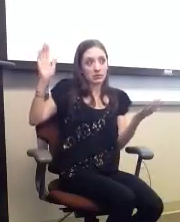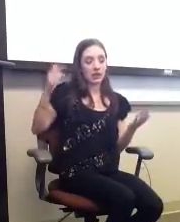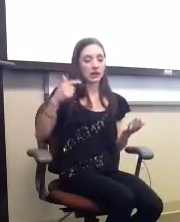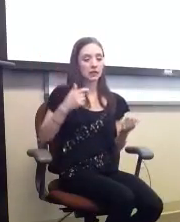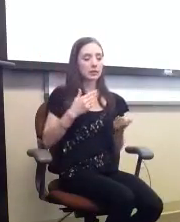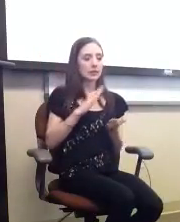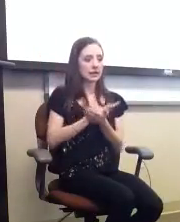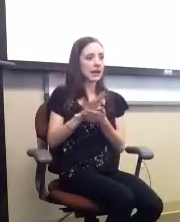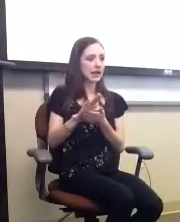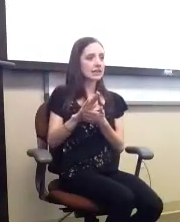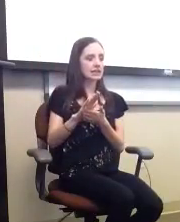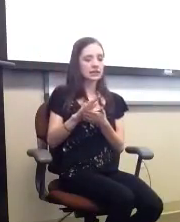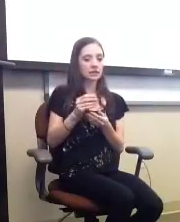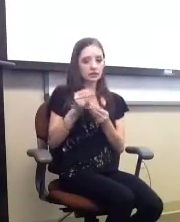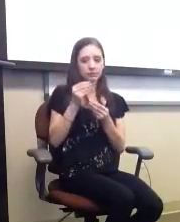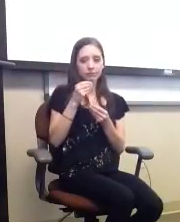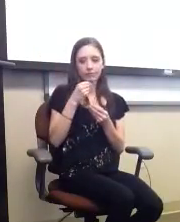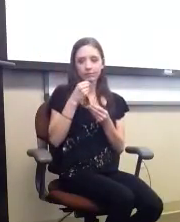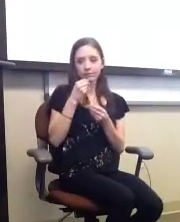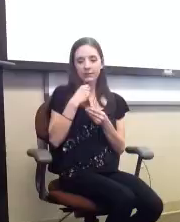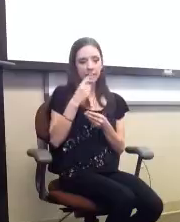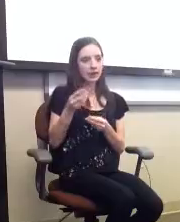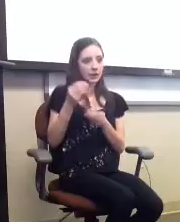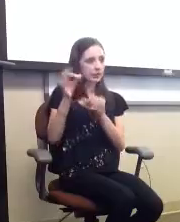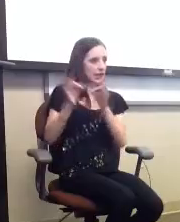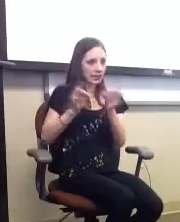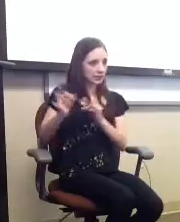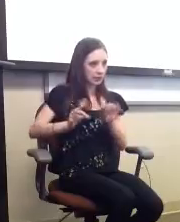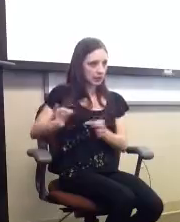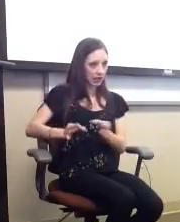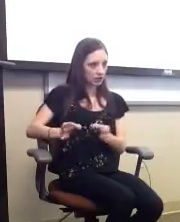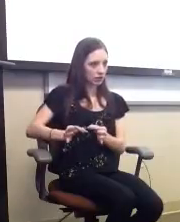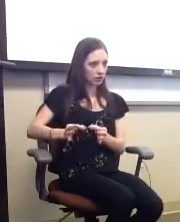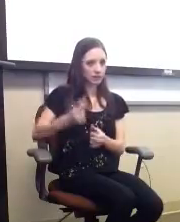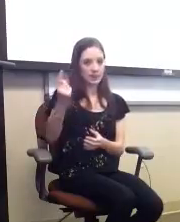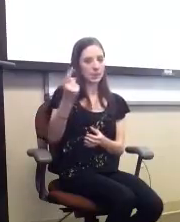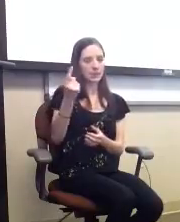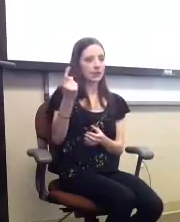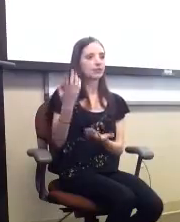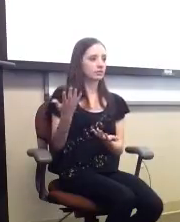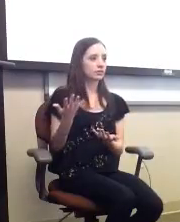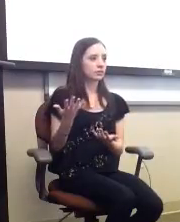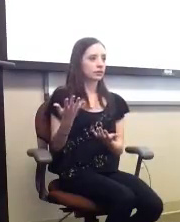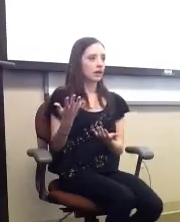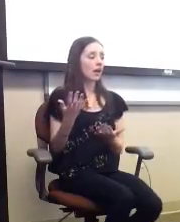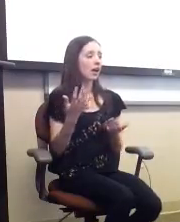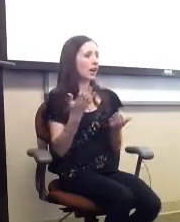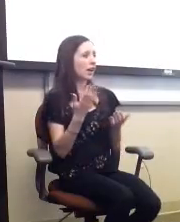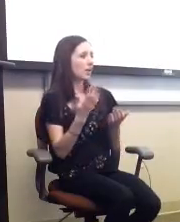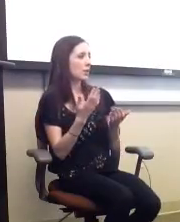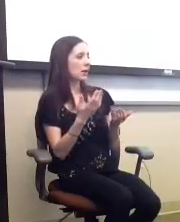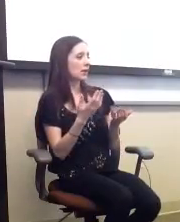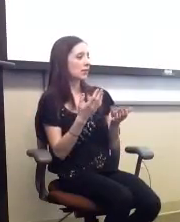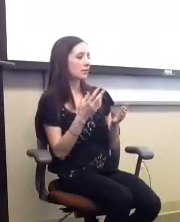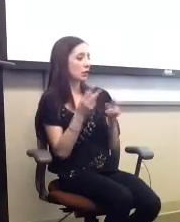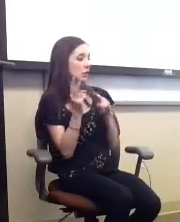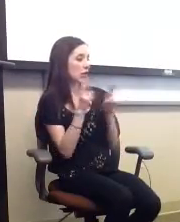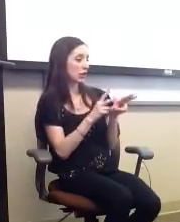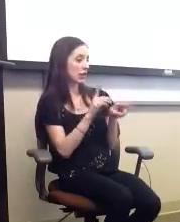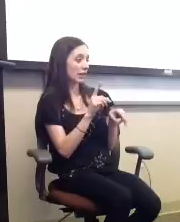why do I do this, or what do you want here? And I'm like, I really have no clue. Short of going in and looking at the code that says why we have to, why this is